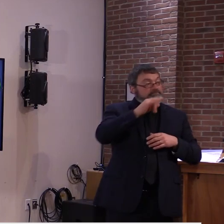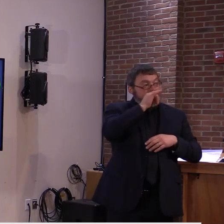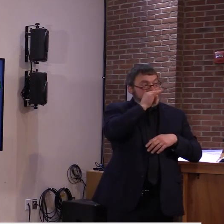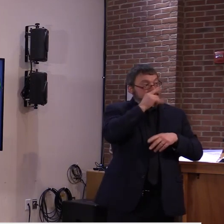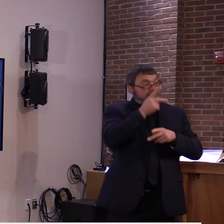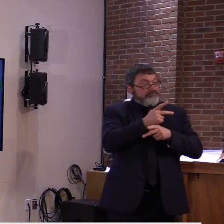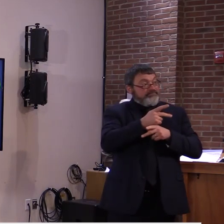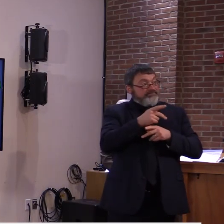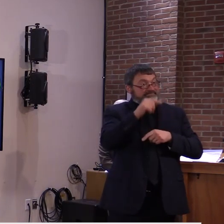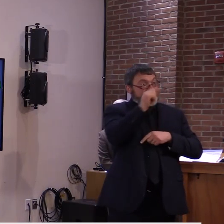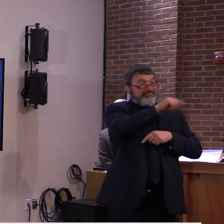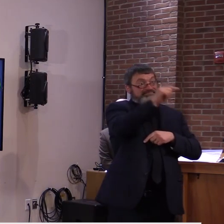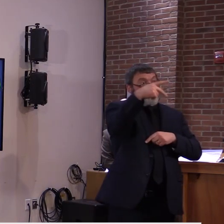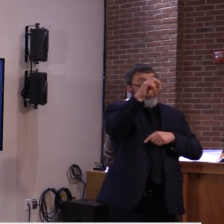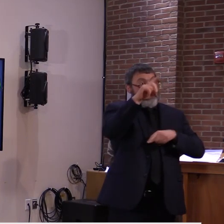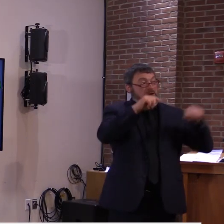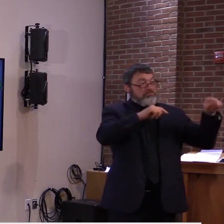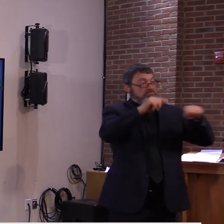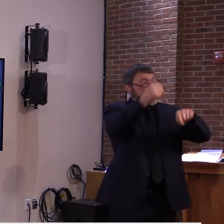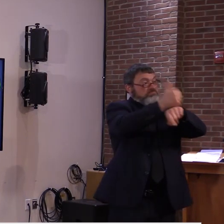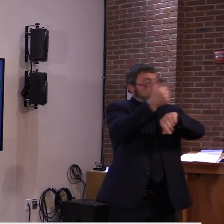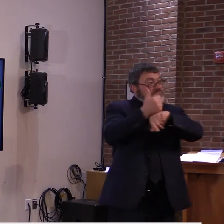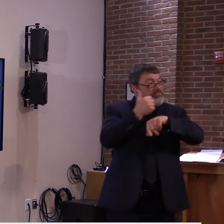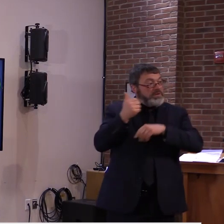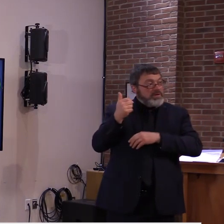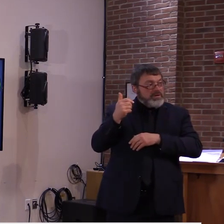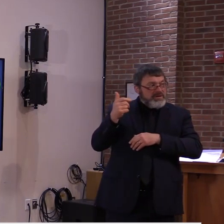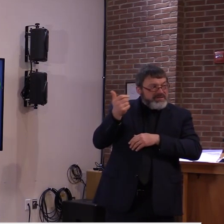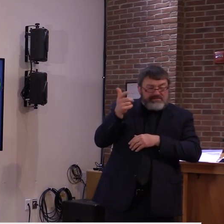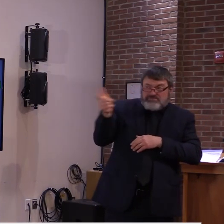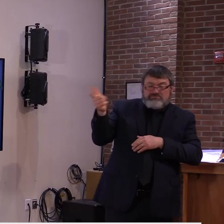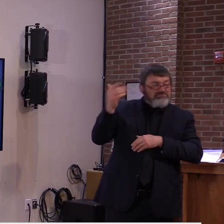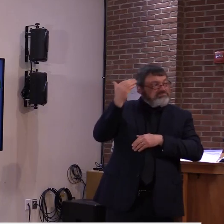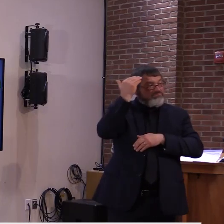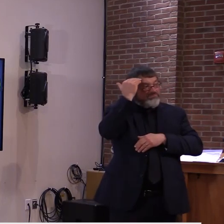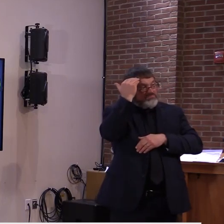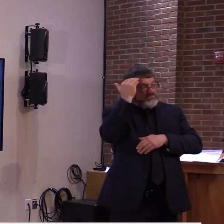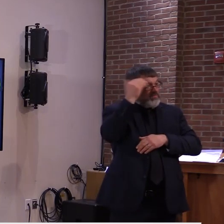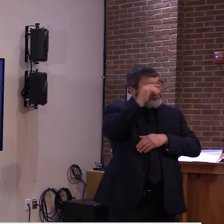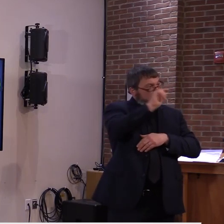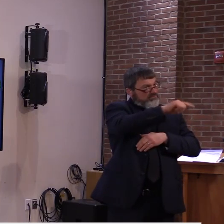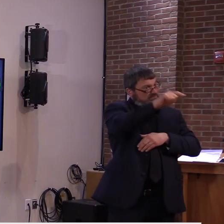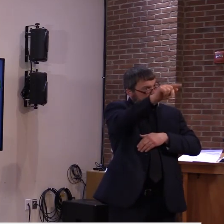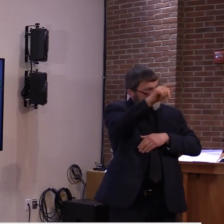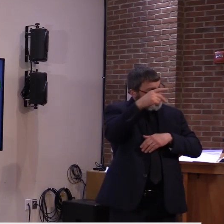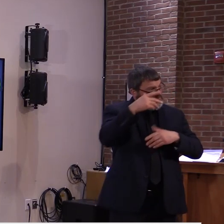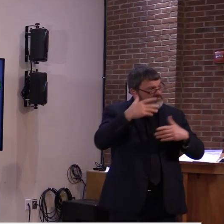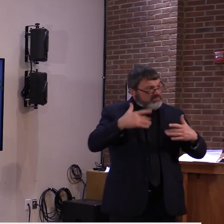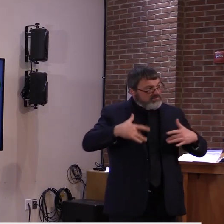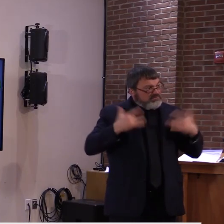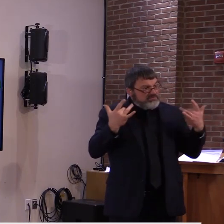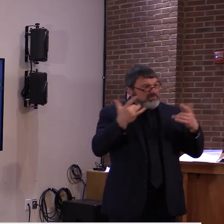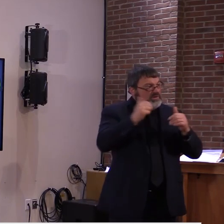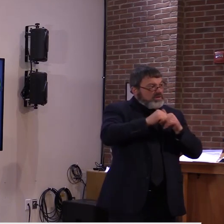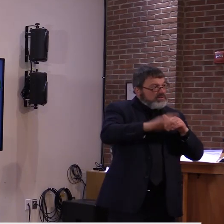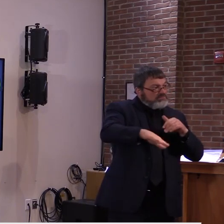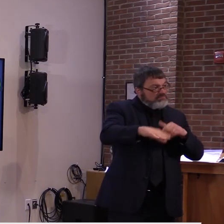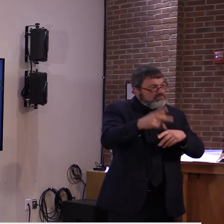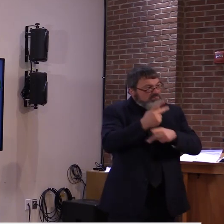that we didn't need much in the way of support for childcare hardness early